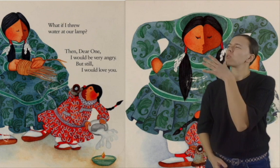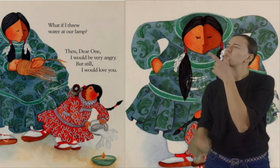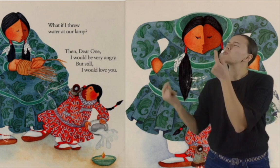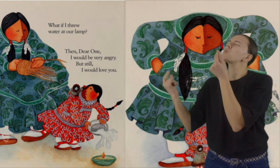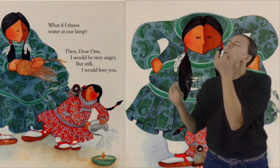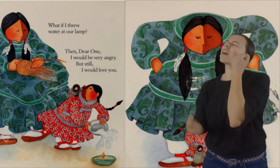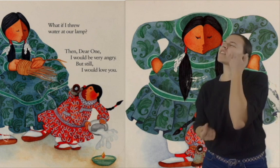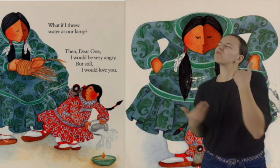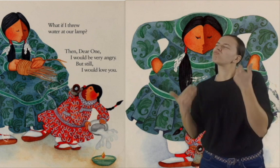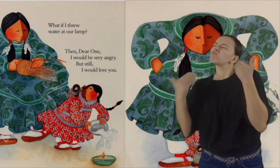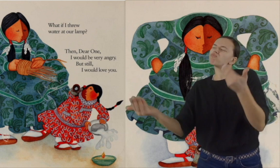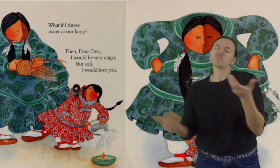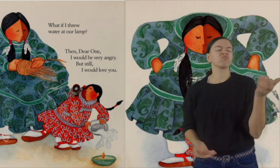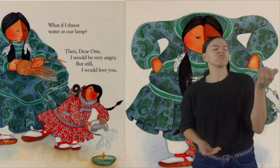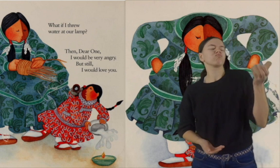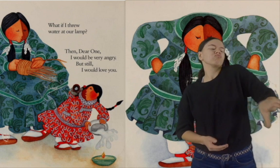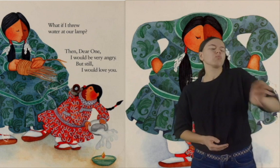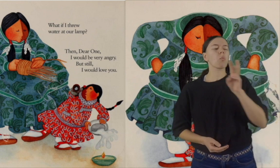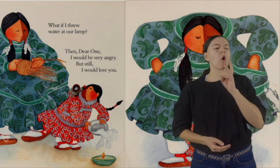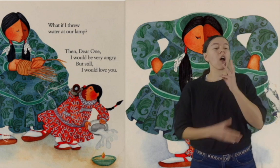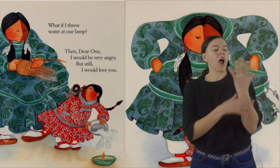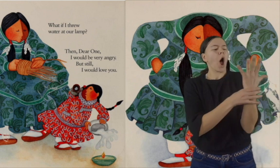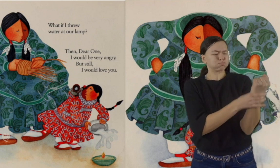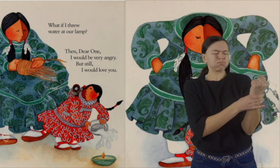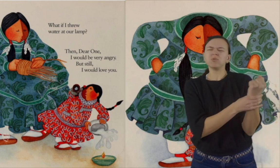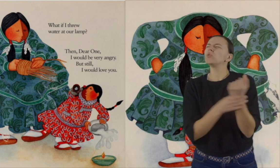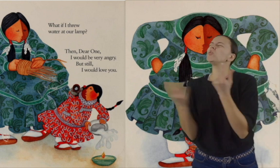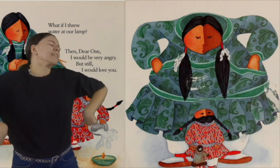What if I threw water at our lamp?